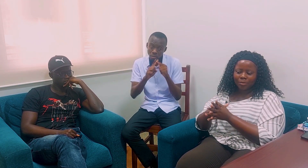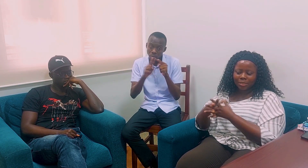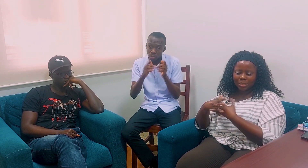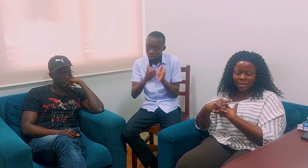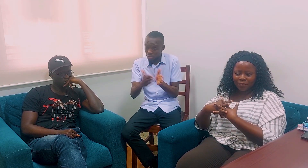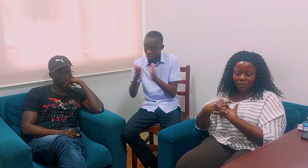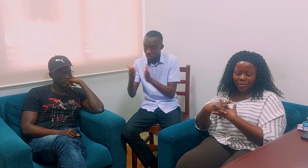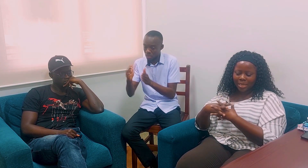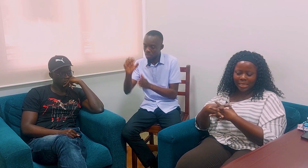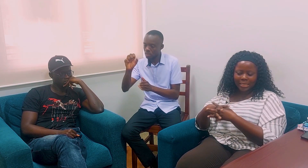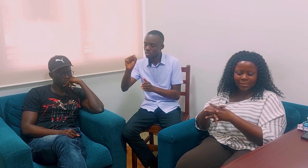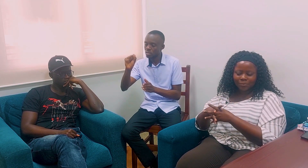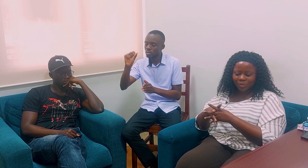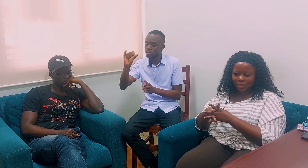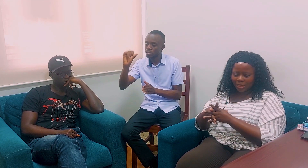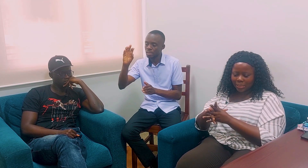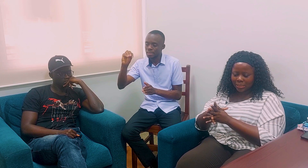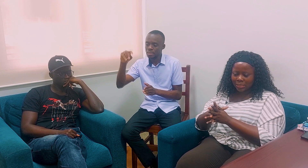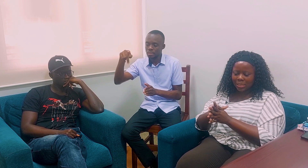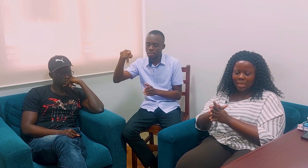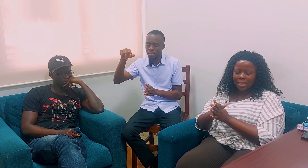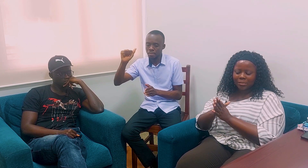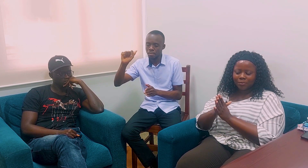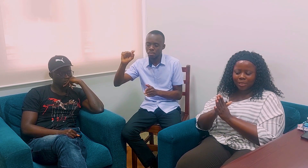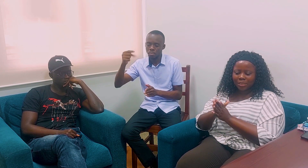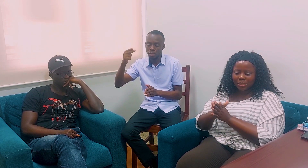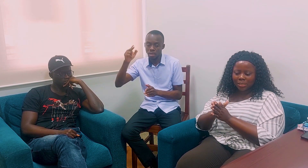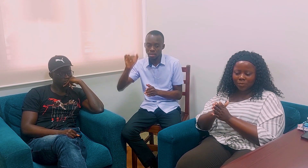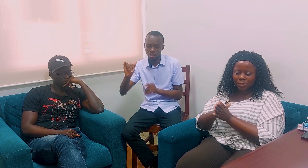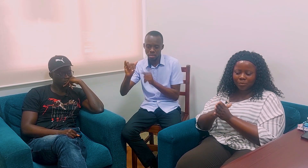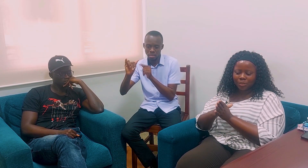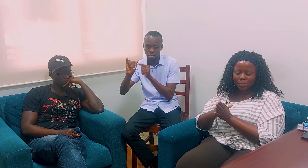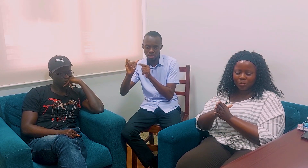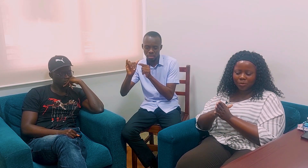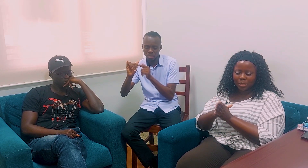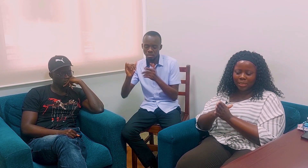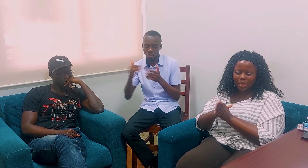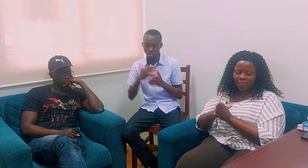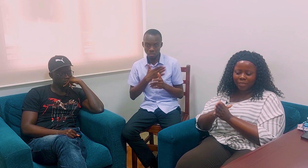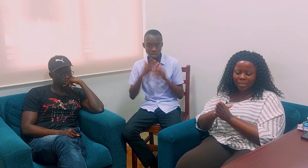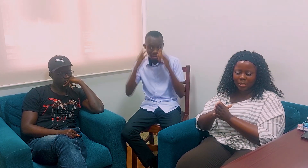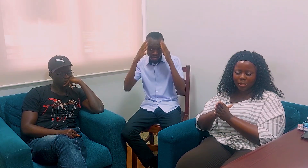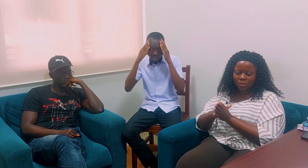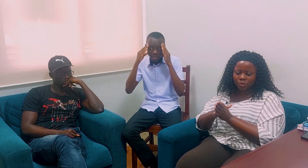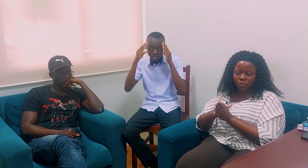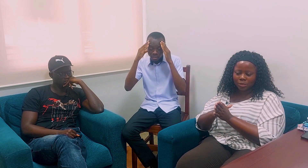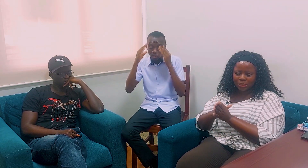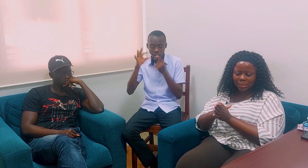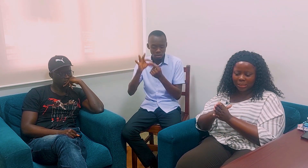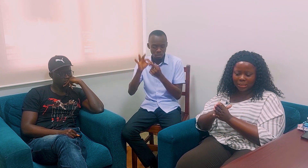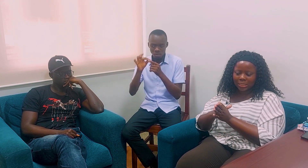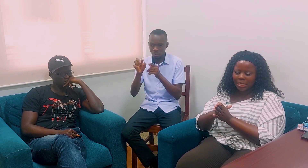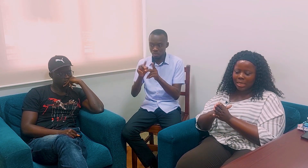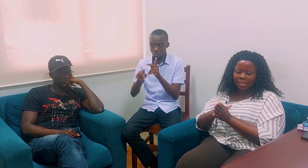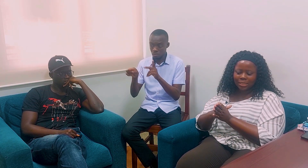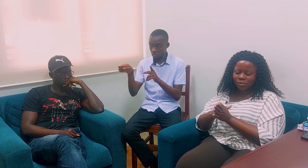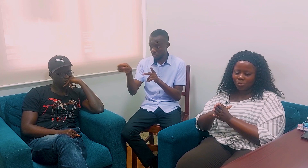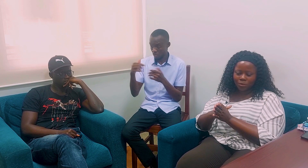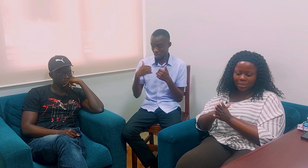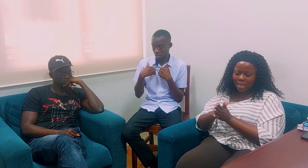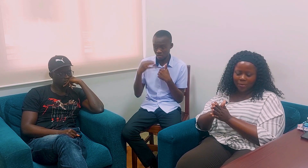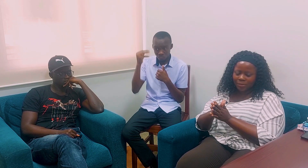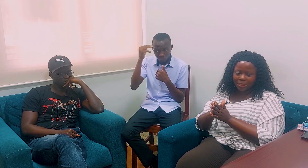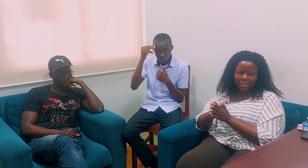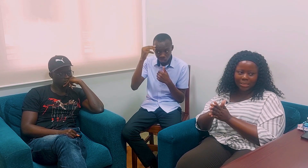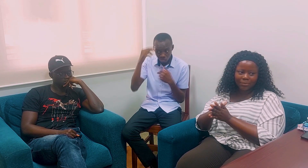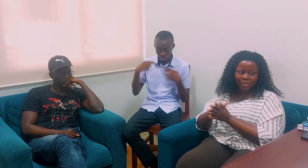Sympathy, I would say from my experience, especially with people that have mental health conditions, they